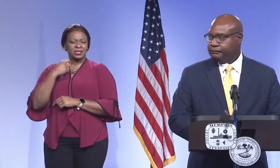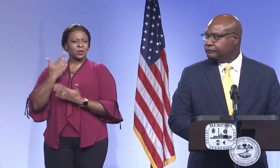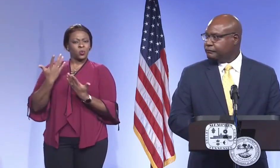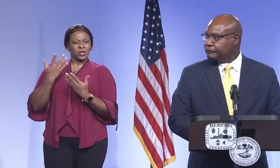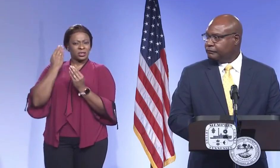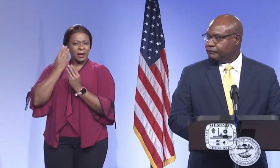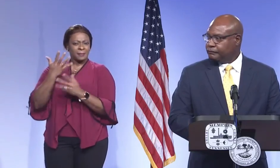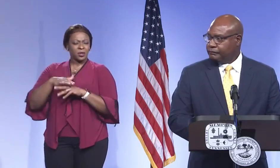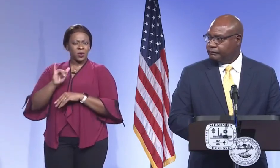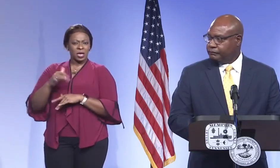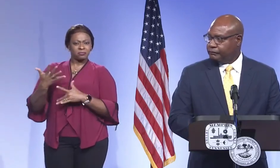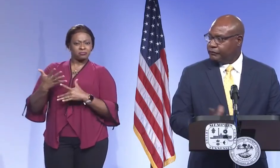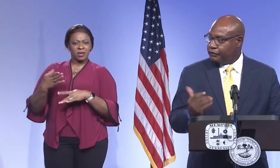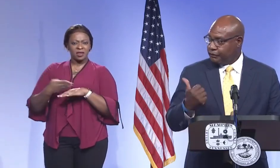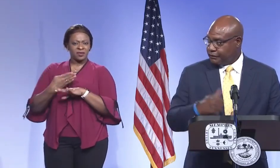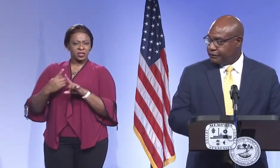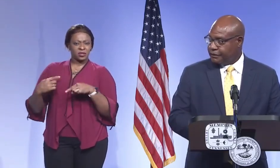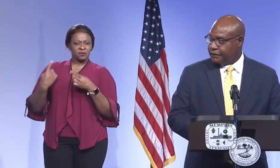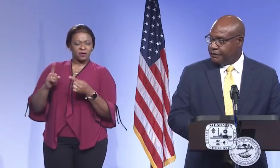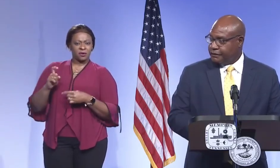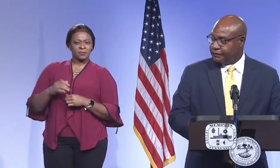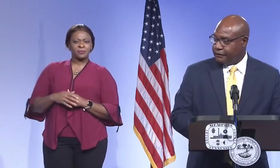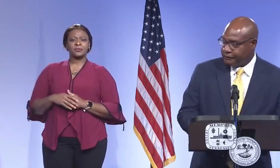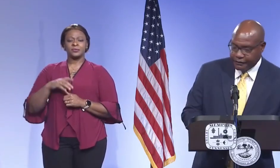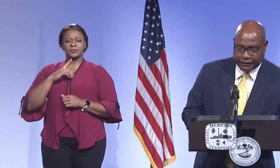and the efficiency so far.